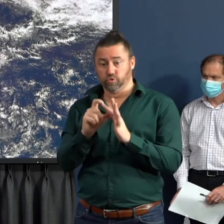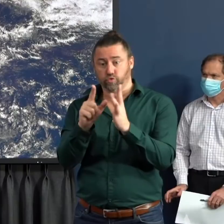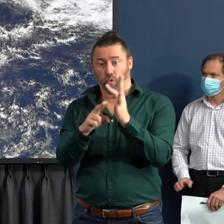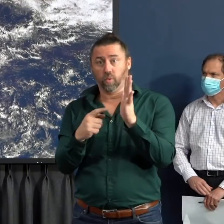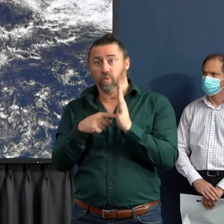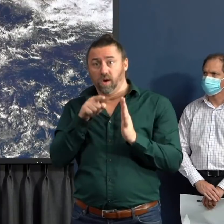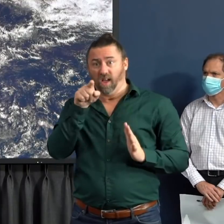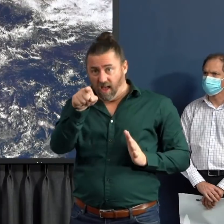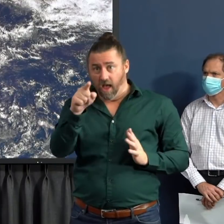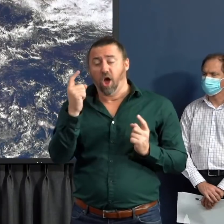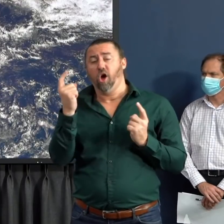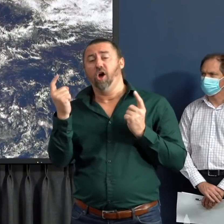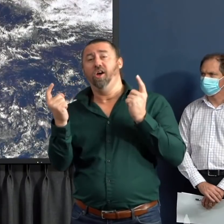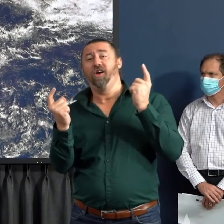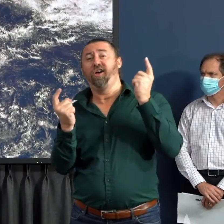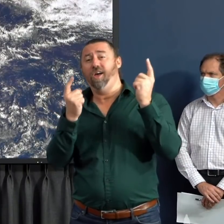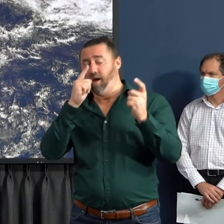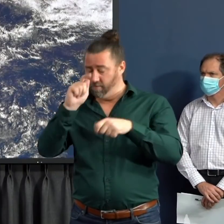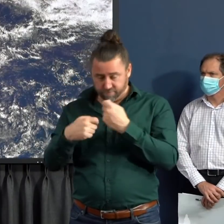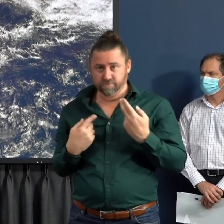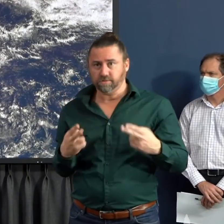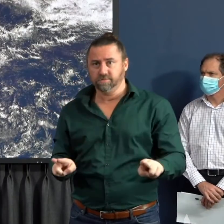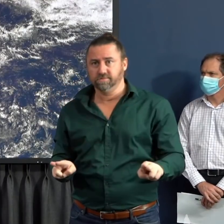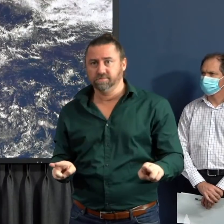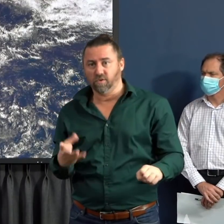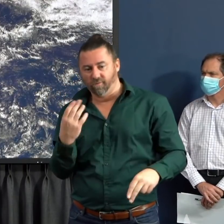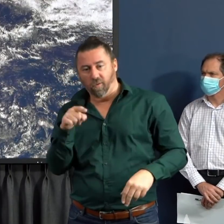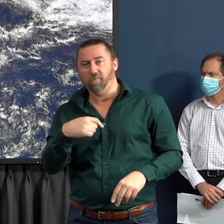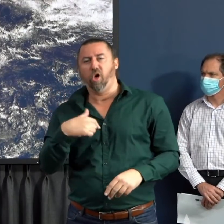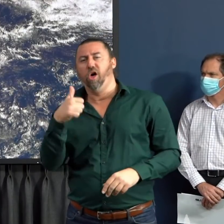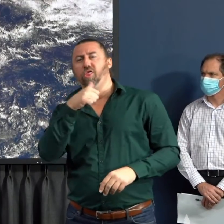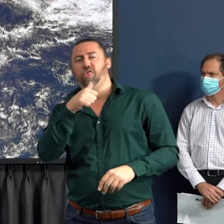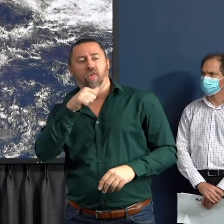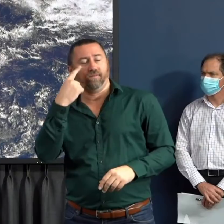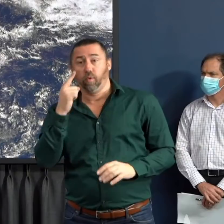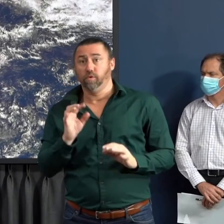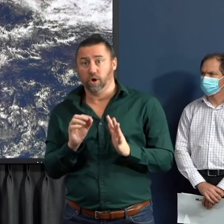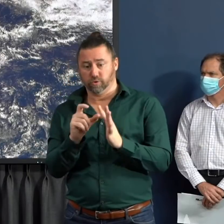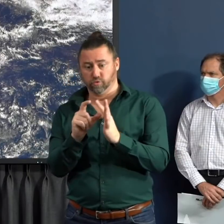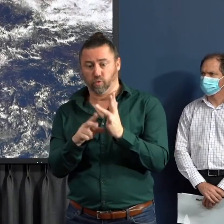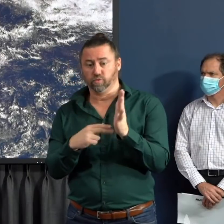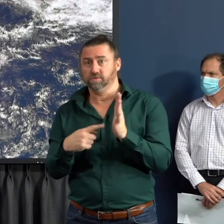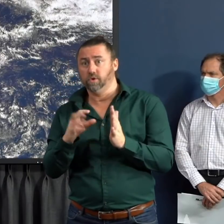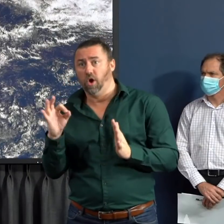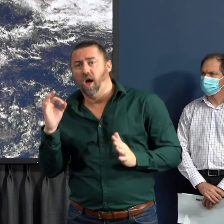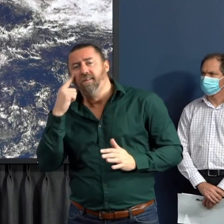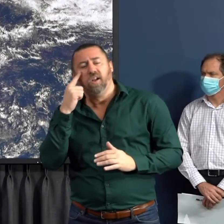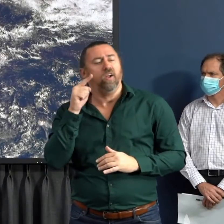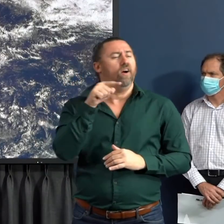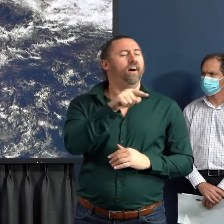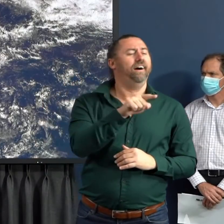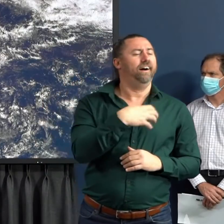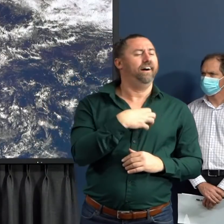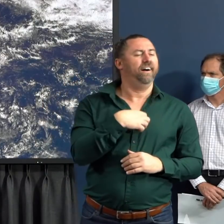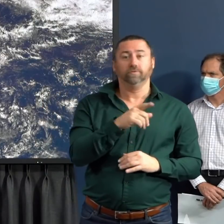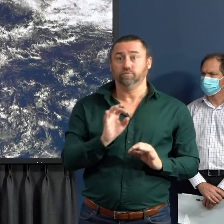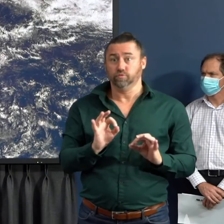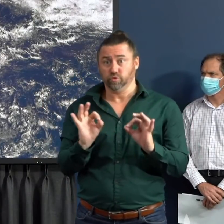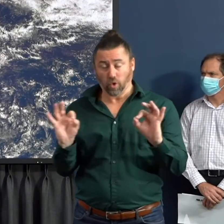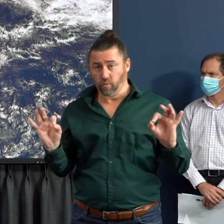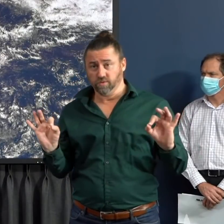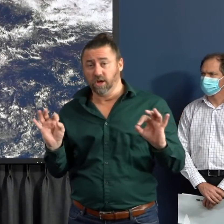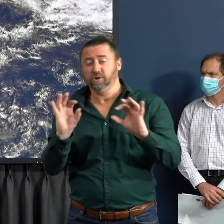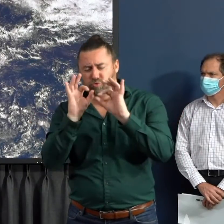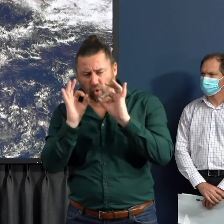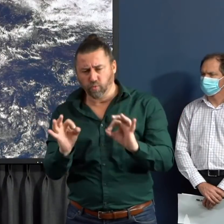killer in these kind of circumstances. Now is not the time for going out and about to see what's going on. And now is